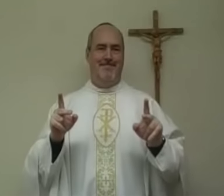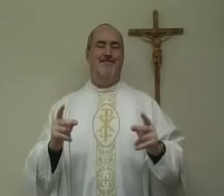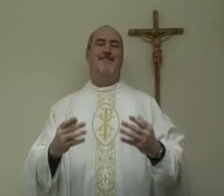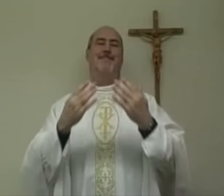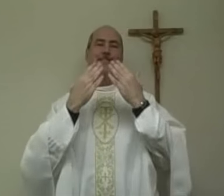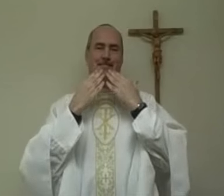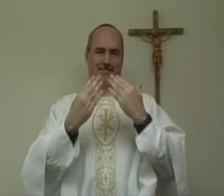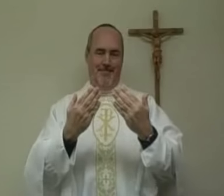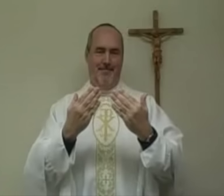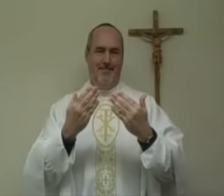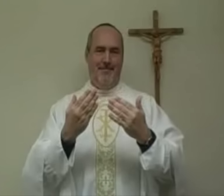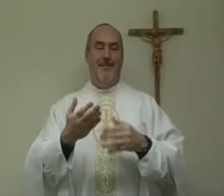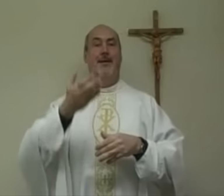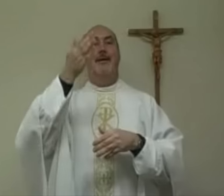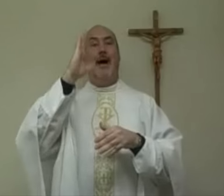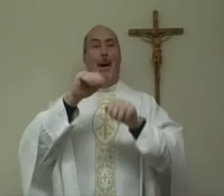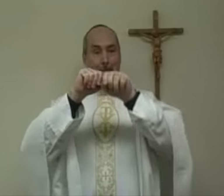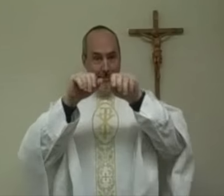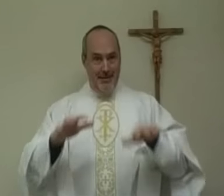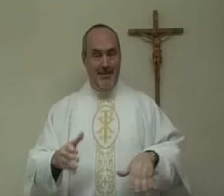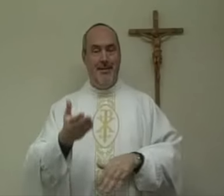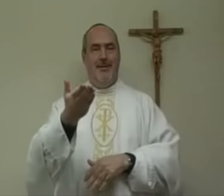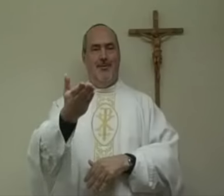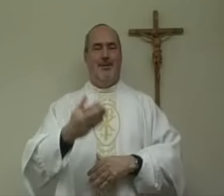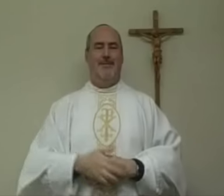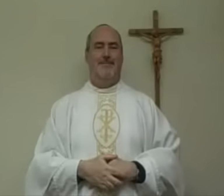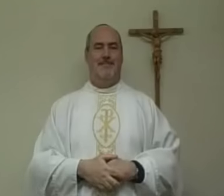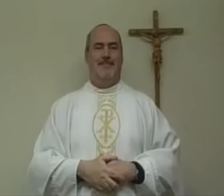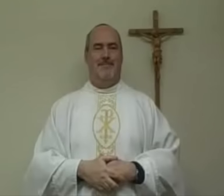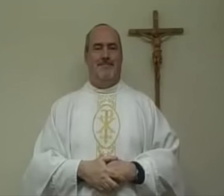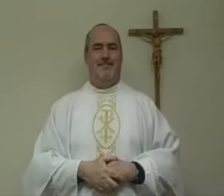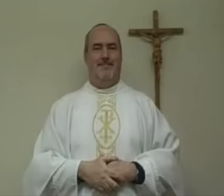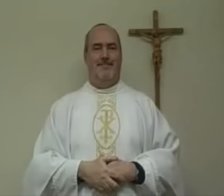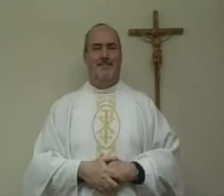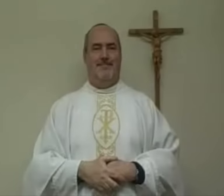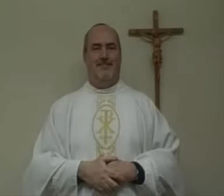teaching and love with other people. Thank you, and God bless you.